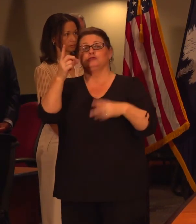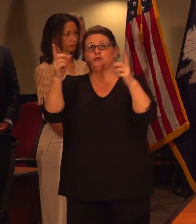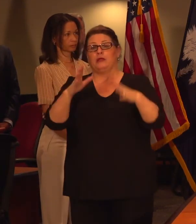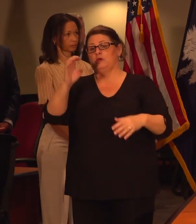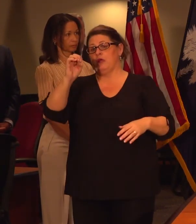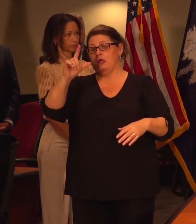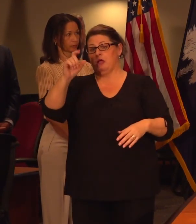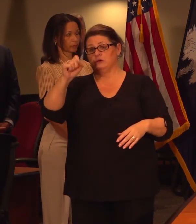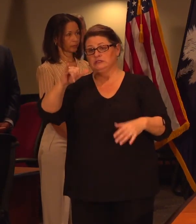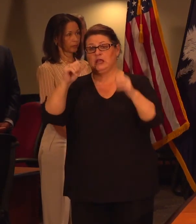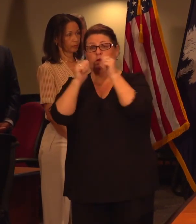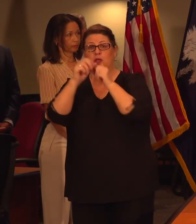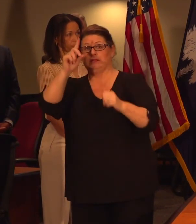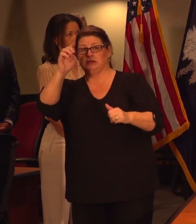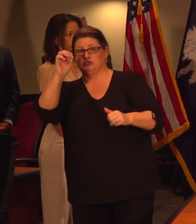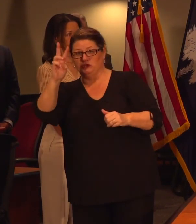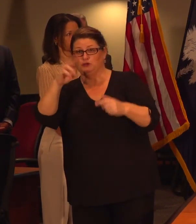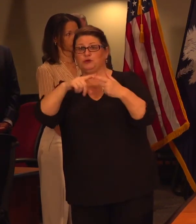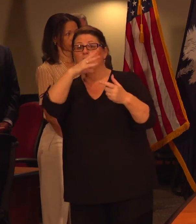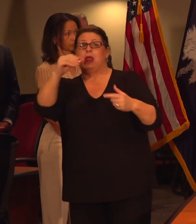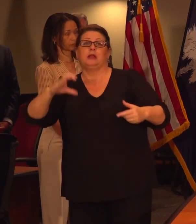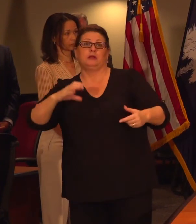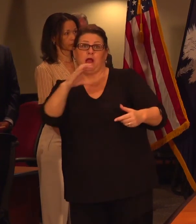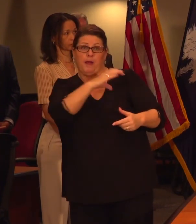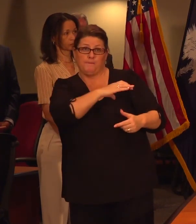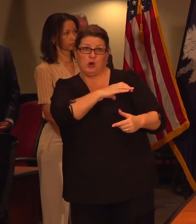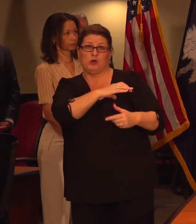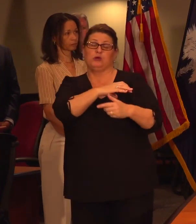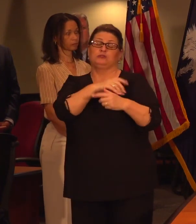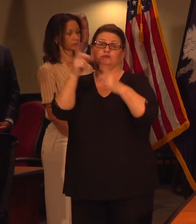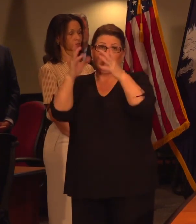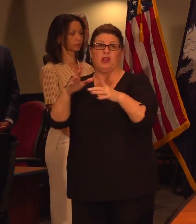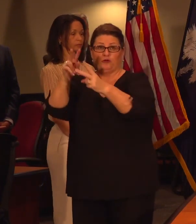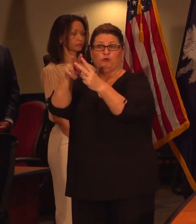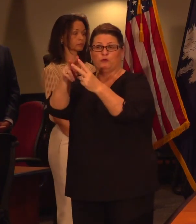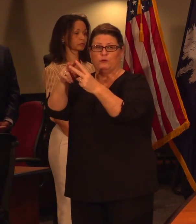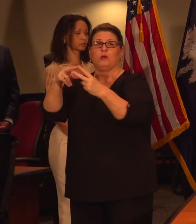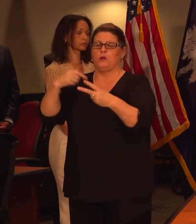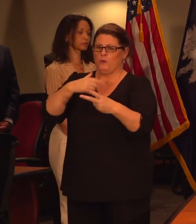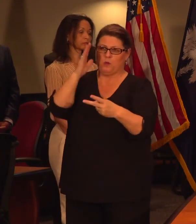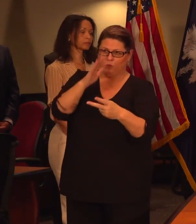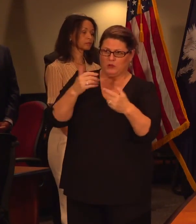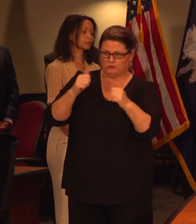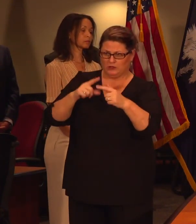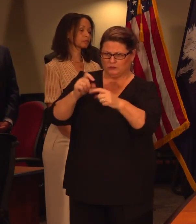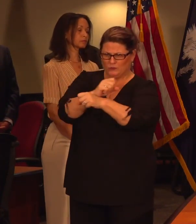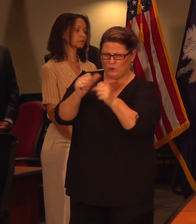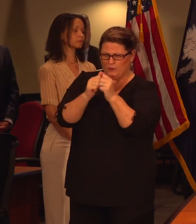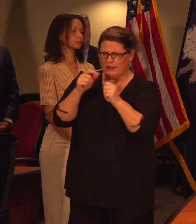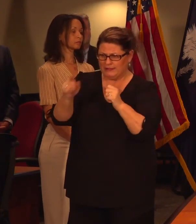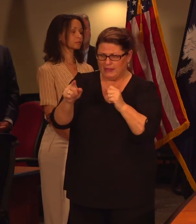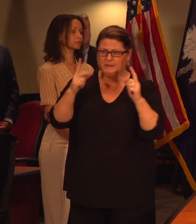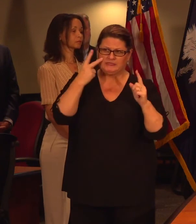of Employment Workforce, and Department of Commerce. We were preparing to see what we could do ourselves in